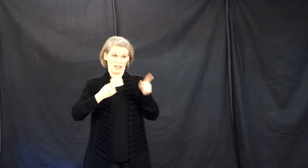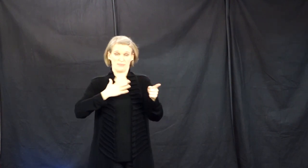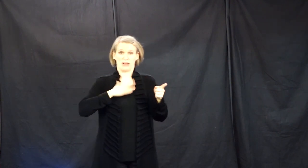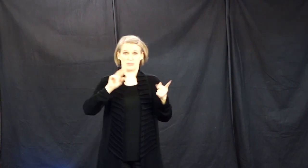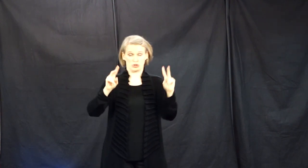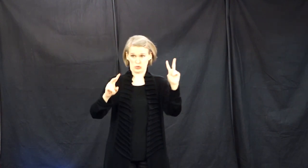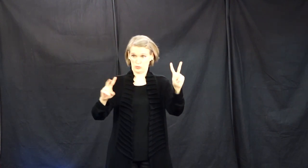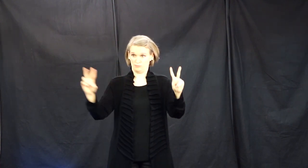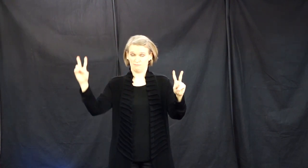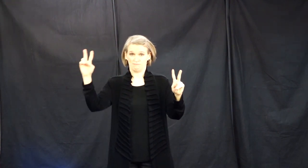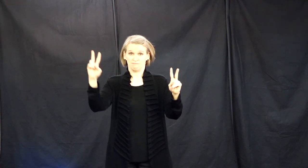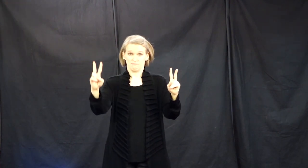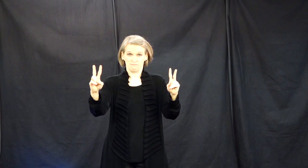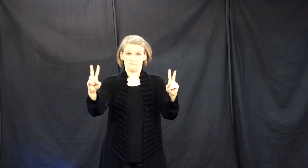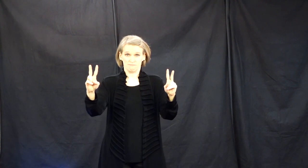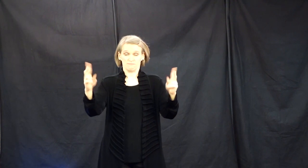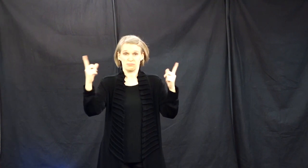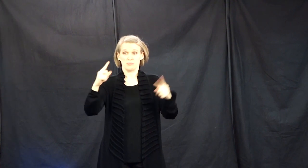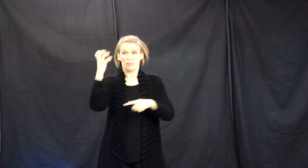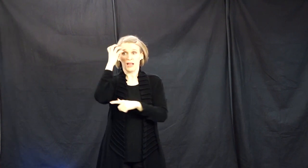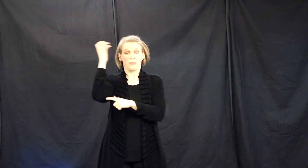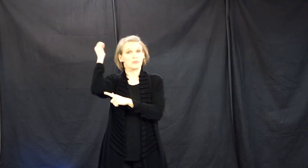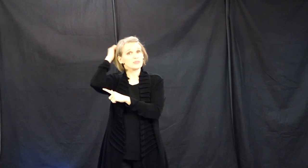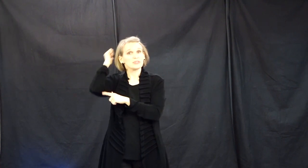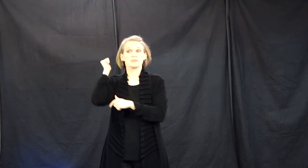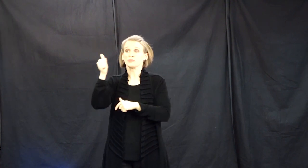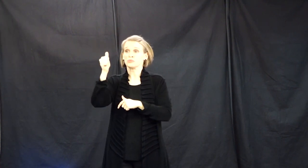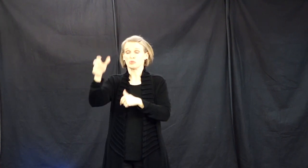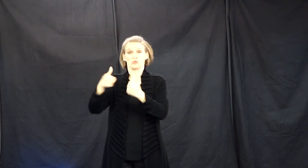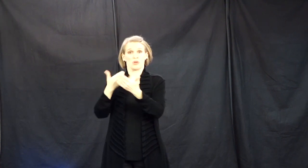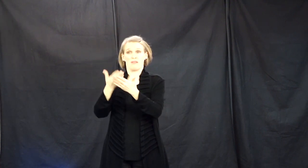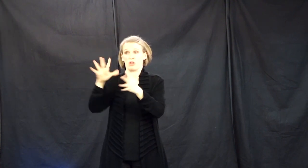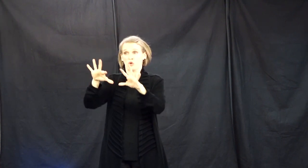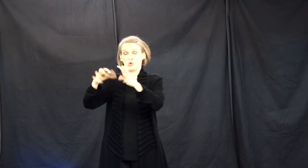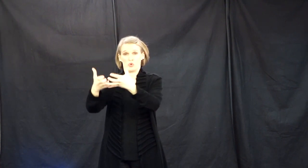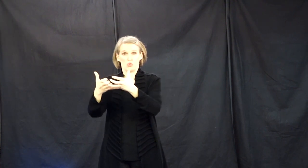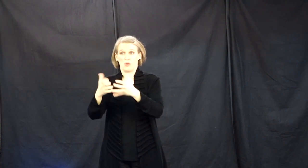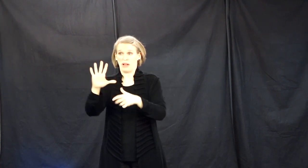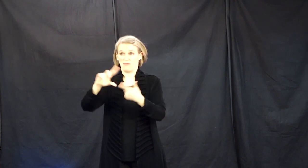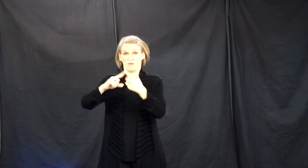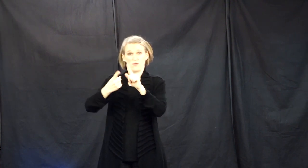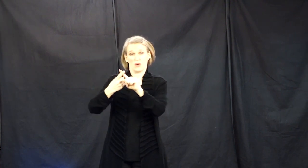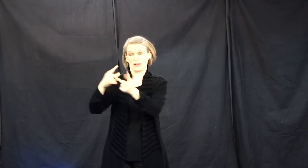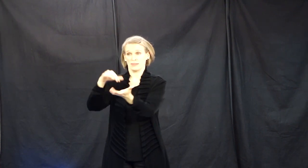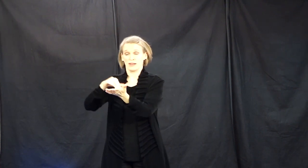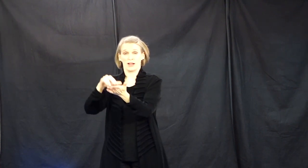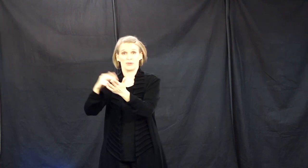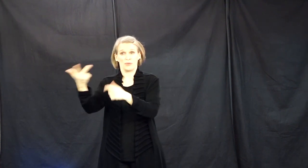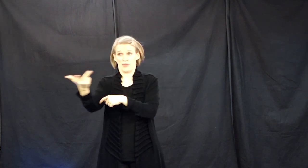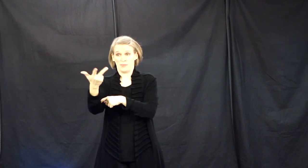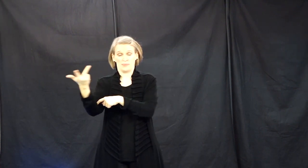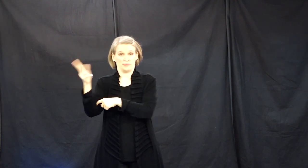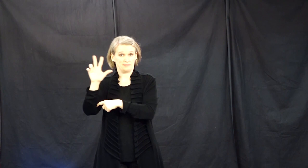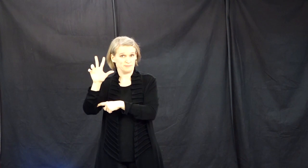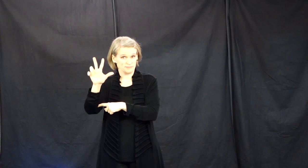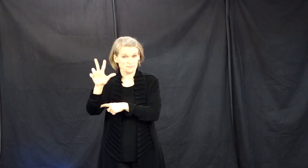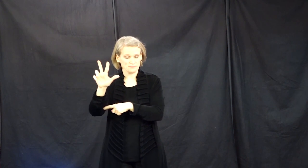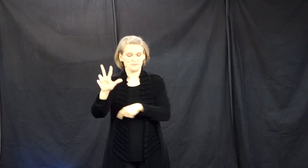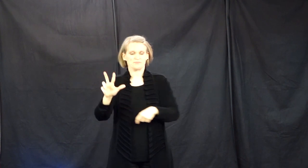number 2. Hamilton arrived with his crew. Nathaniel Pendleton and the doctor that he knew. Number 3, I watched